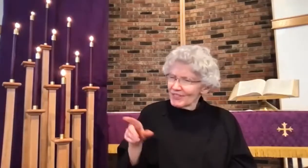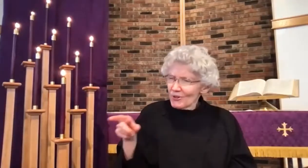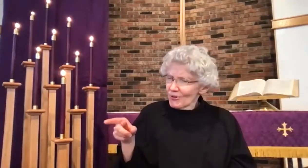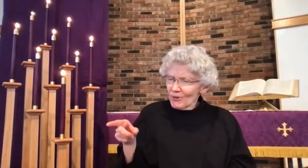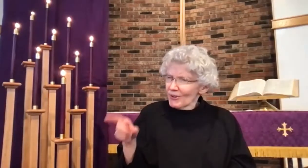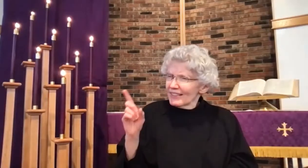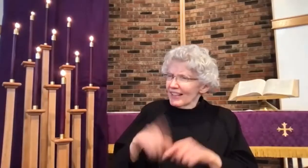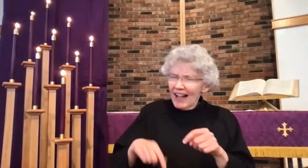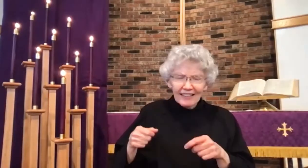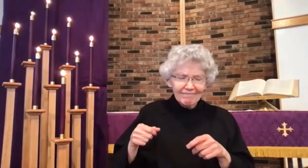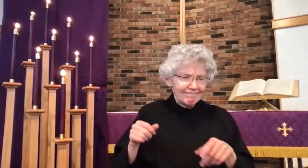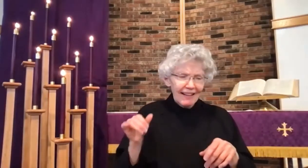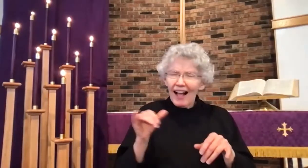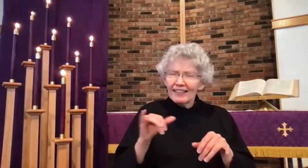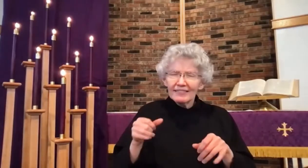Jesus said,